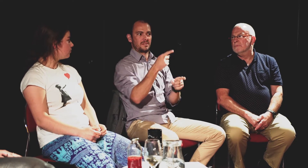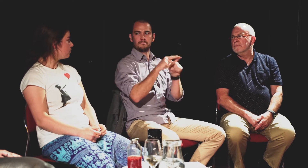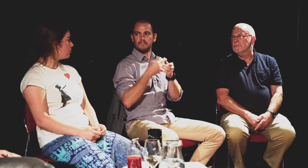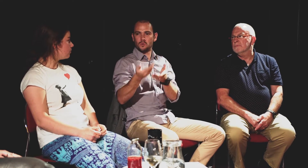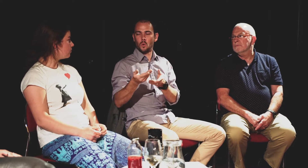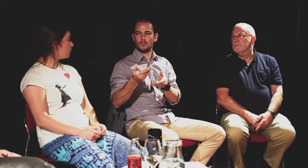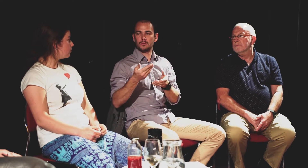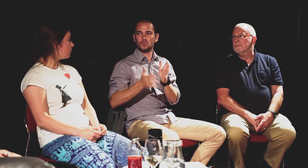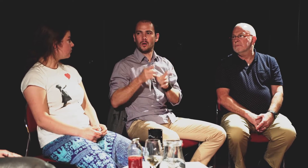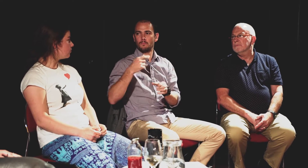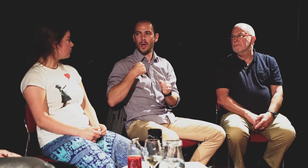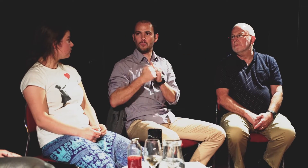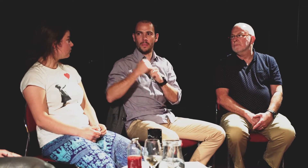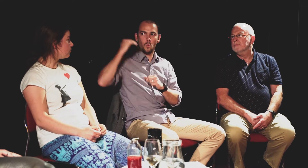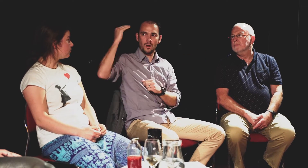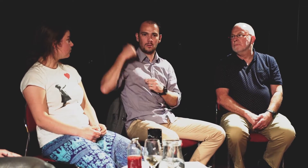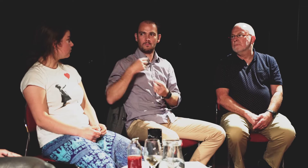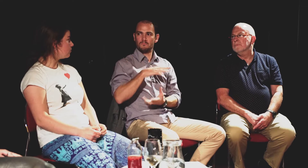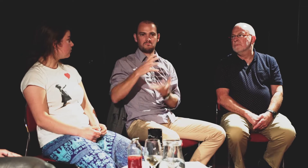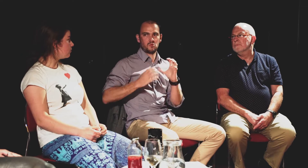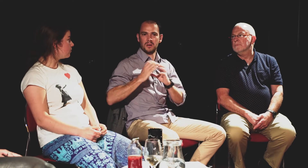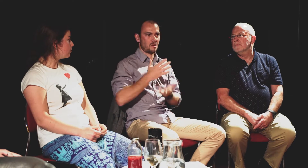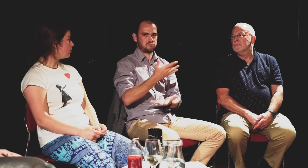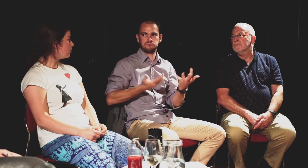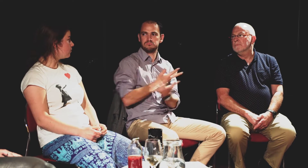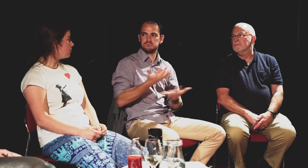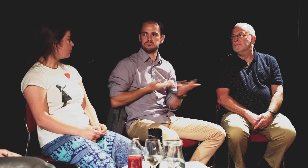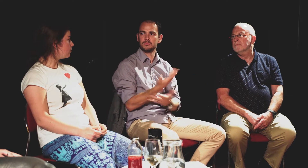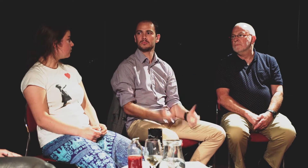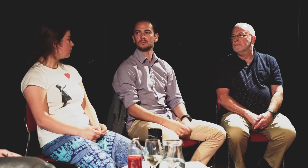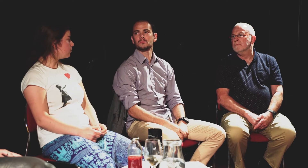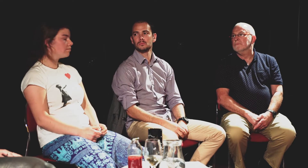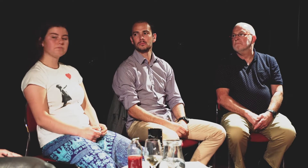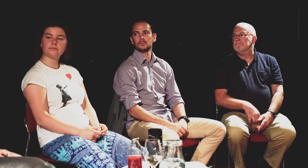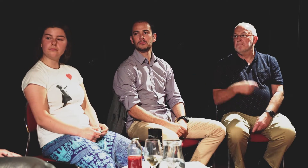So. And she could pass it on to my brother as well, who's older, so we'd be able to communicate that way in the family.